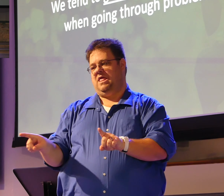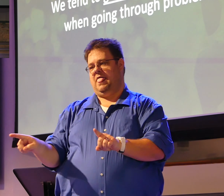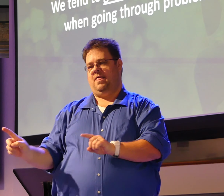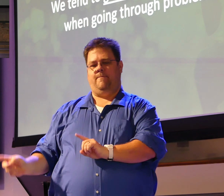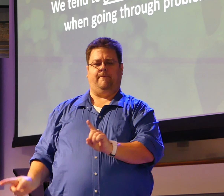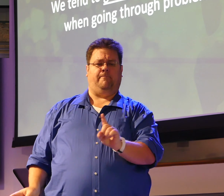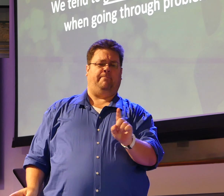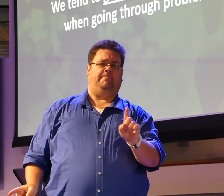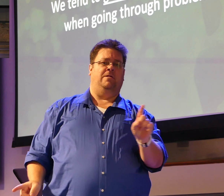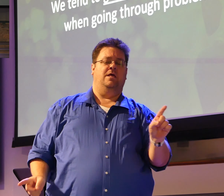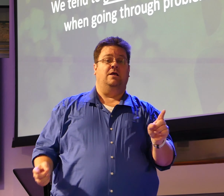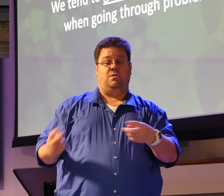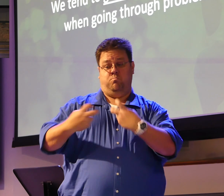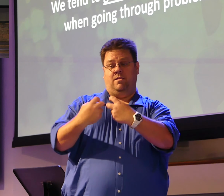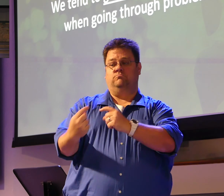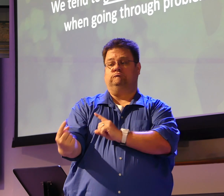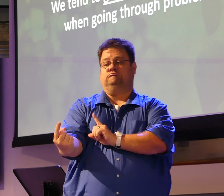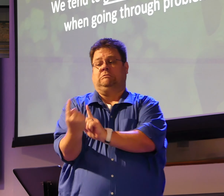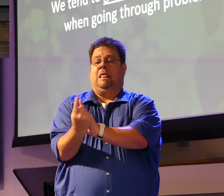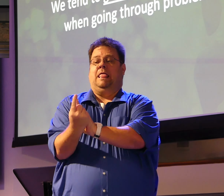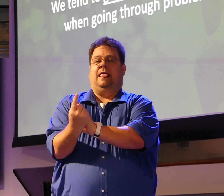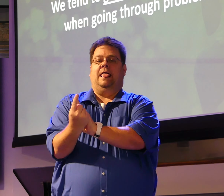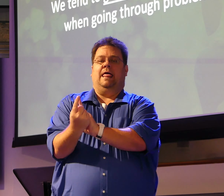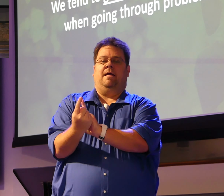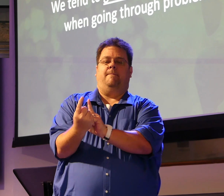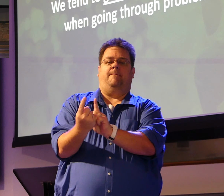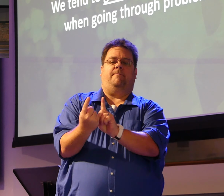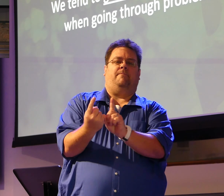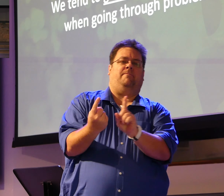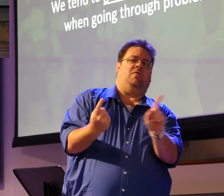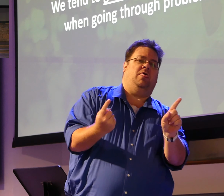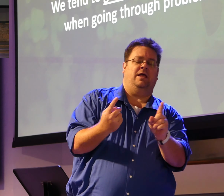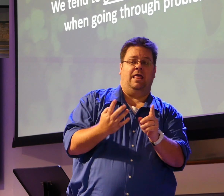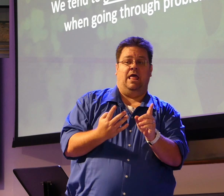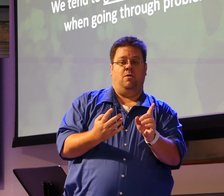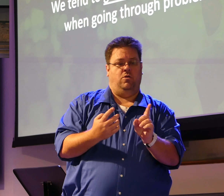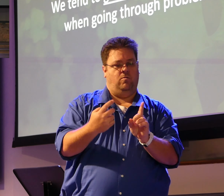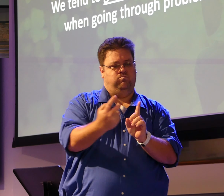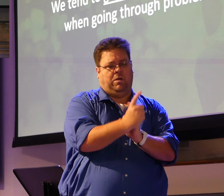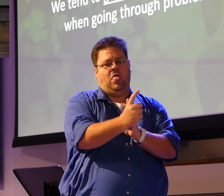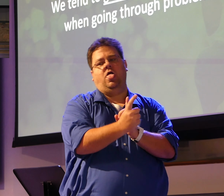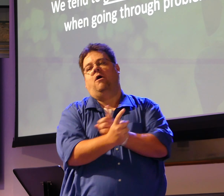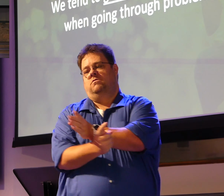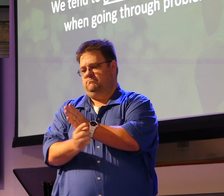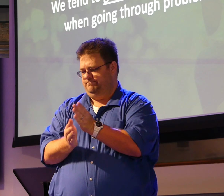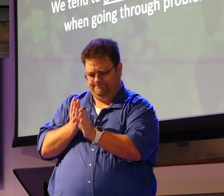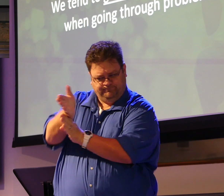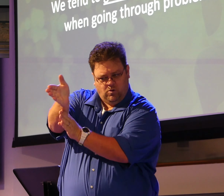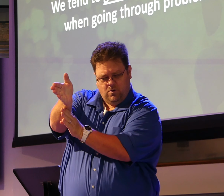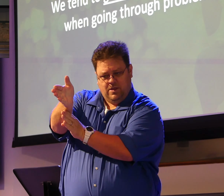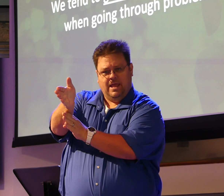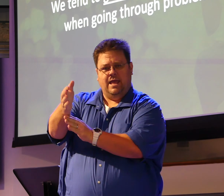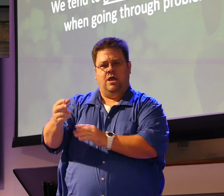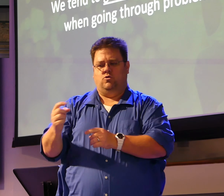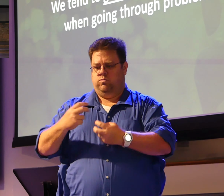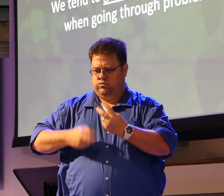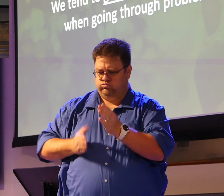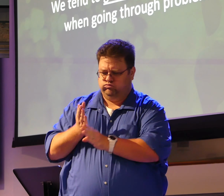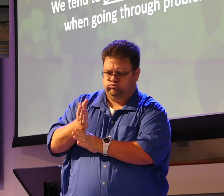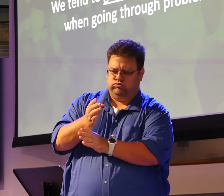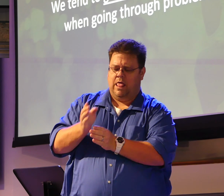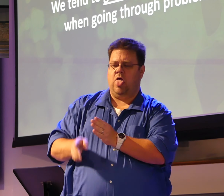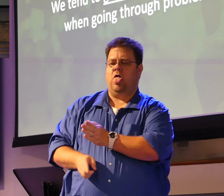off course from where we need to be sometimes a problem comes into our life and it has a way of kind of jump starting us and getting us where we need to be kind